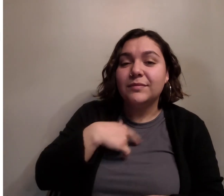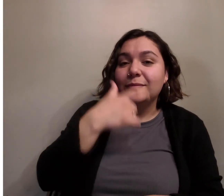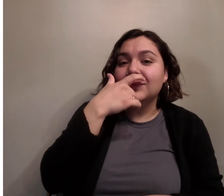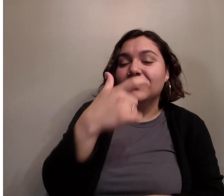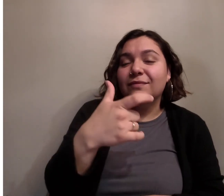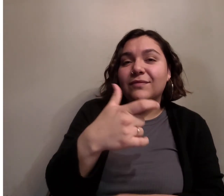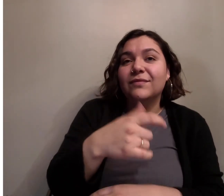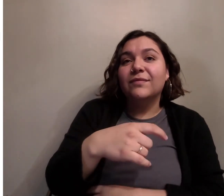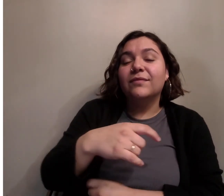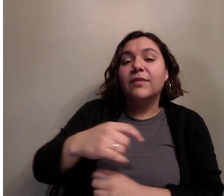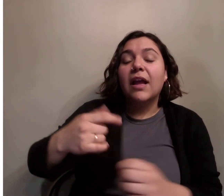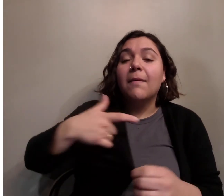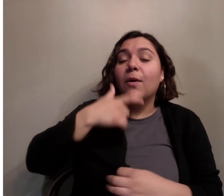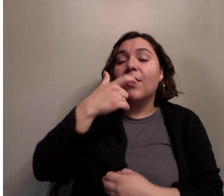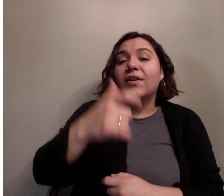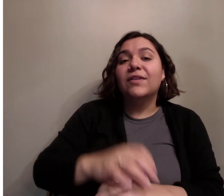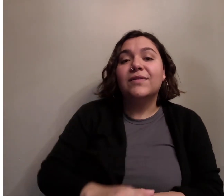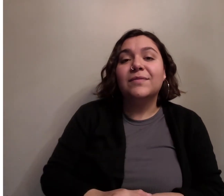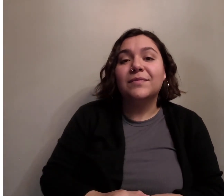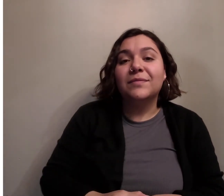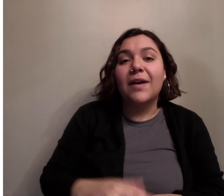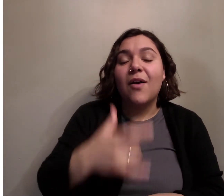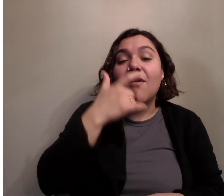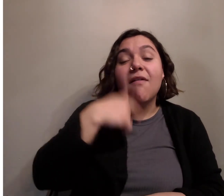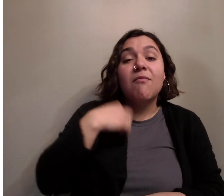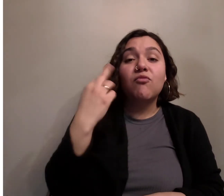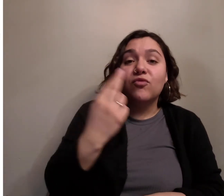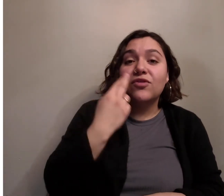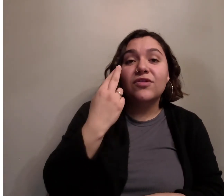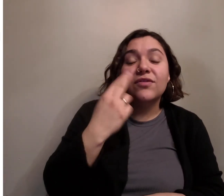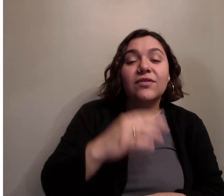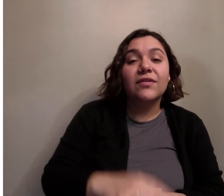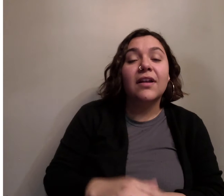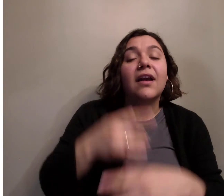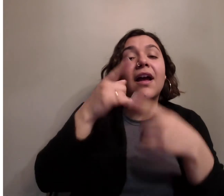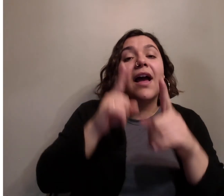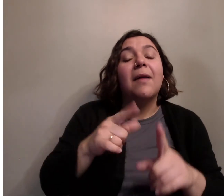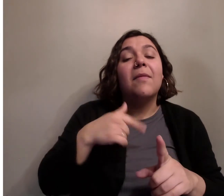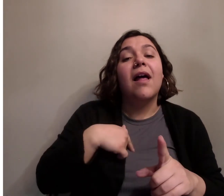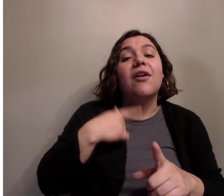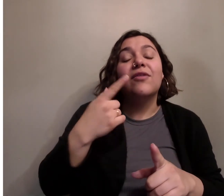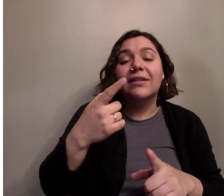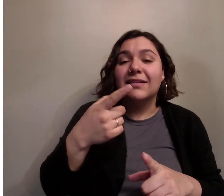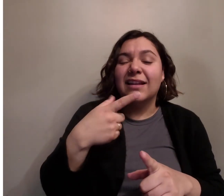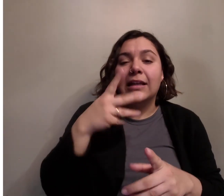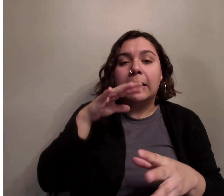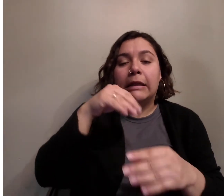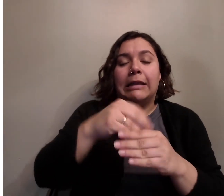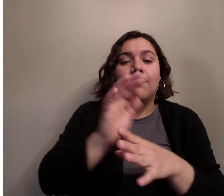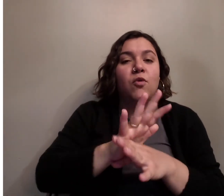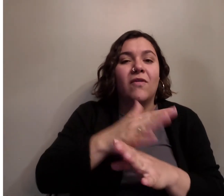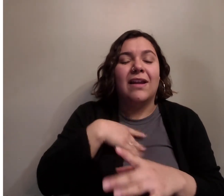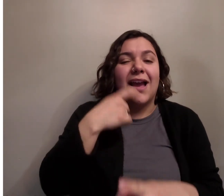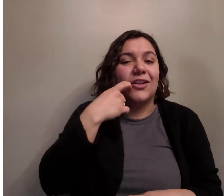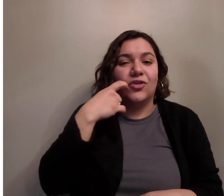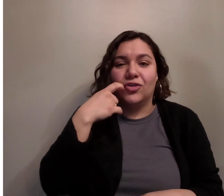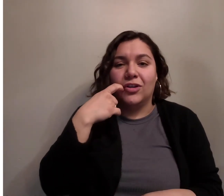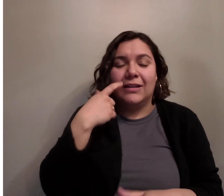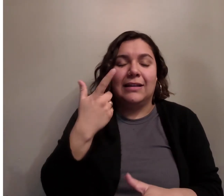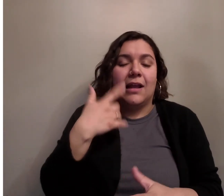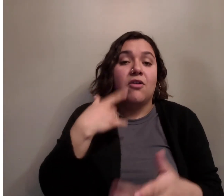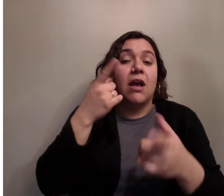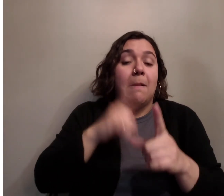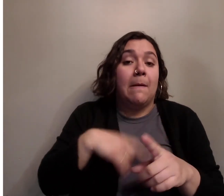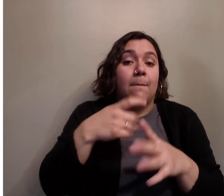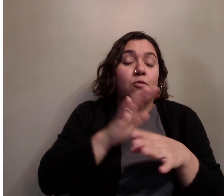strange, though. I've been watching... what I'm realizing is, even when I was in the throes of my movie addiction, it